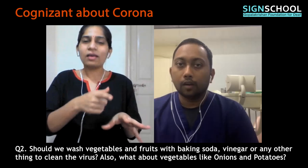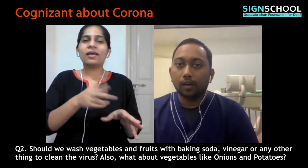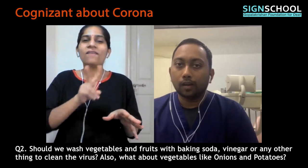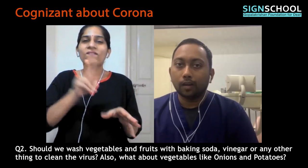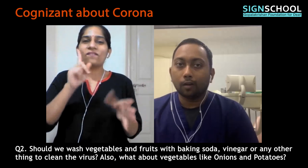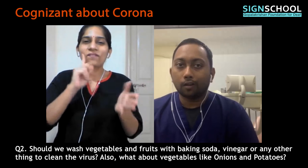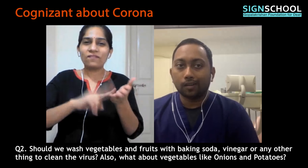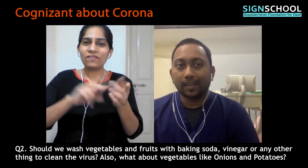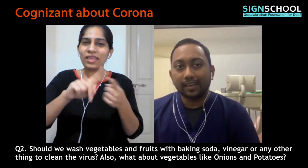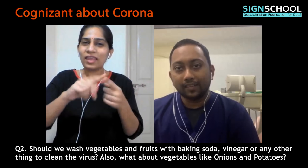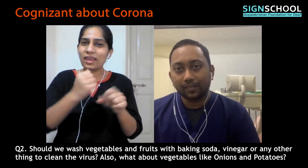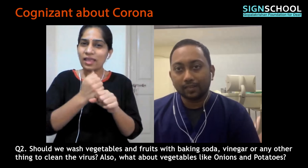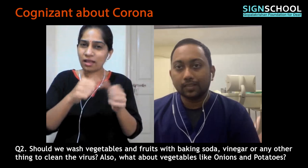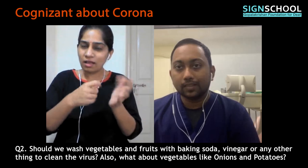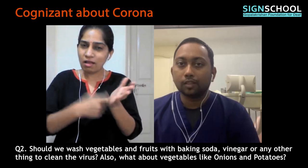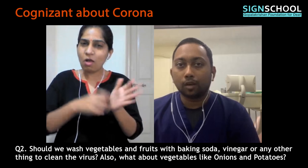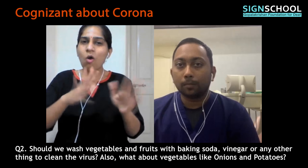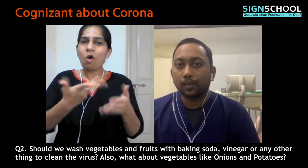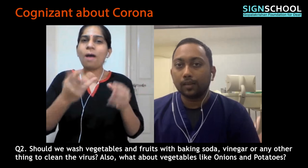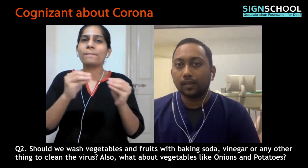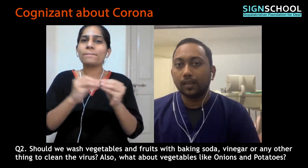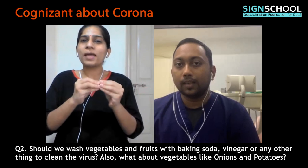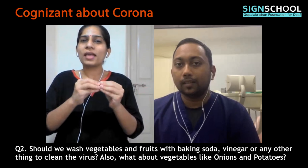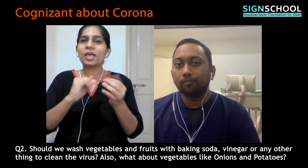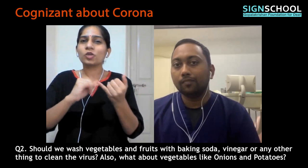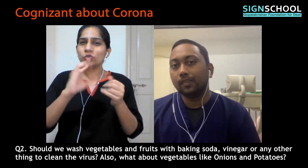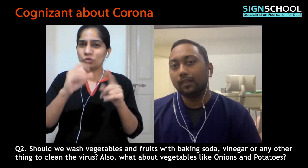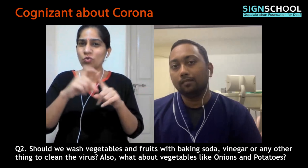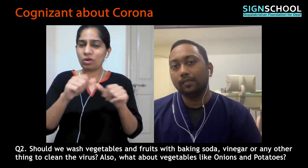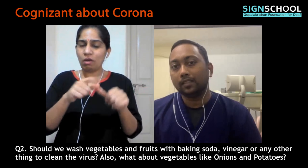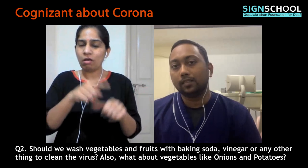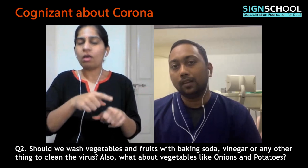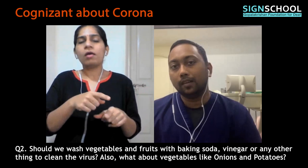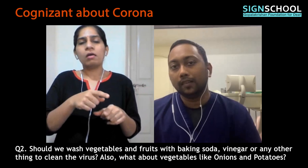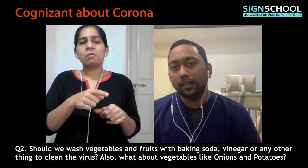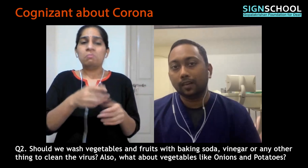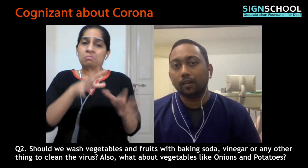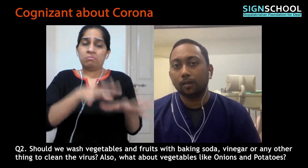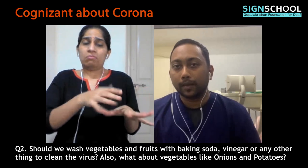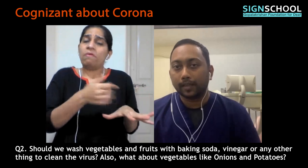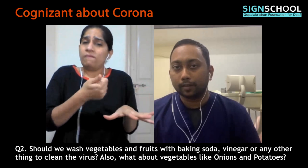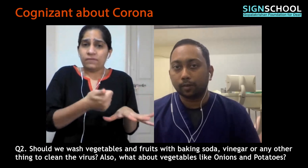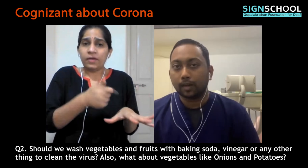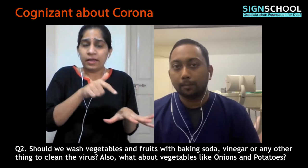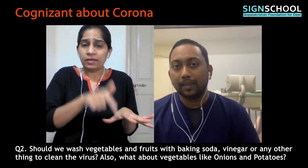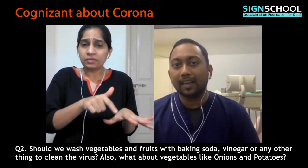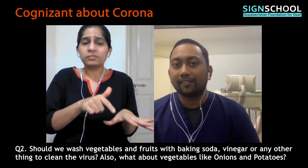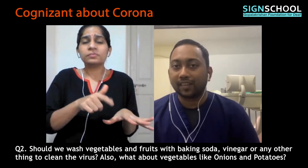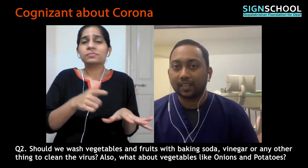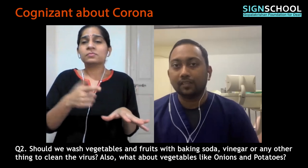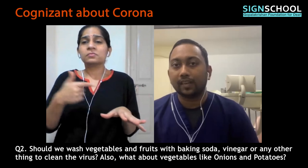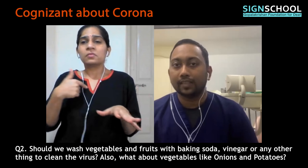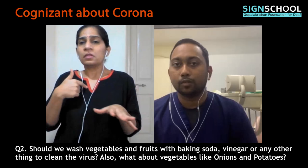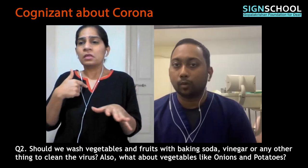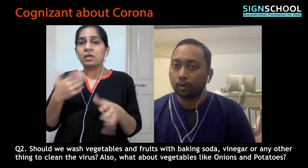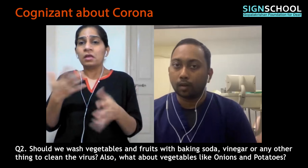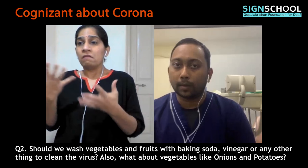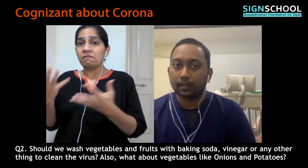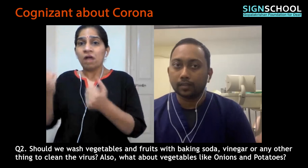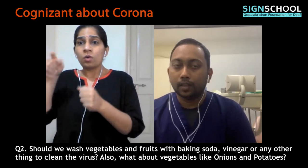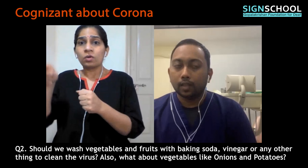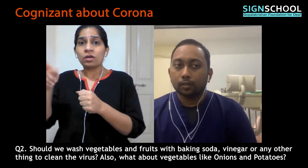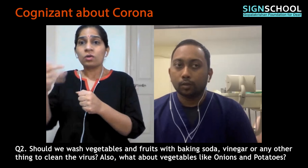paper or any research topic that's vinegar or baking soda being effective